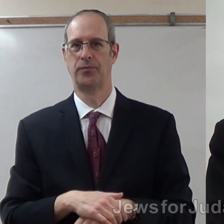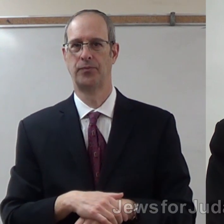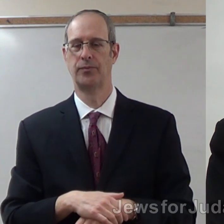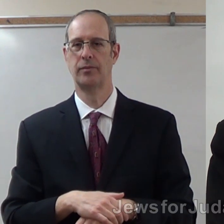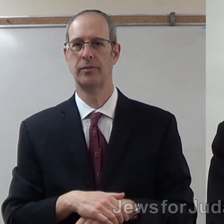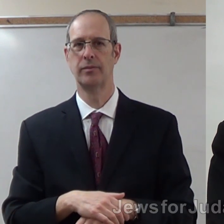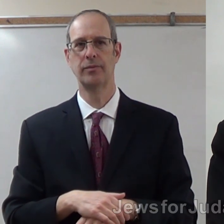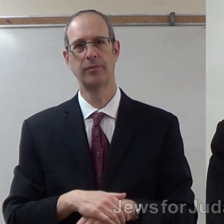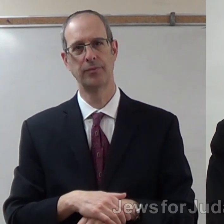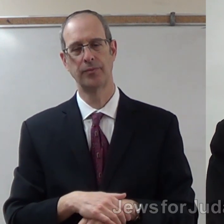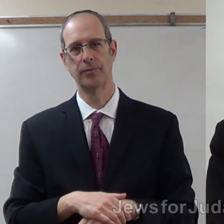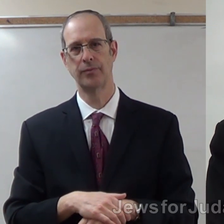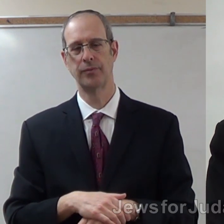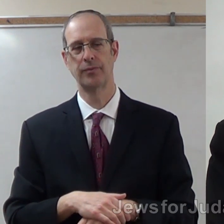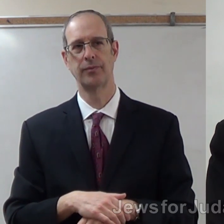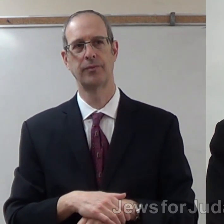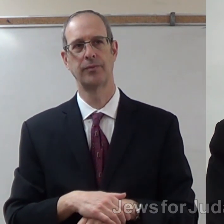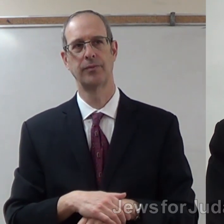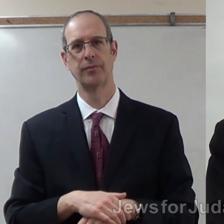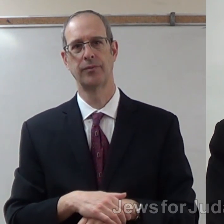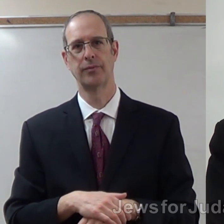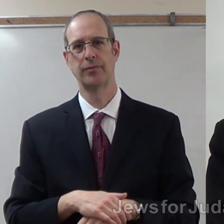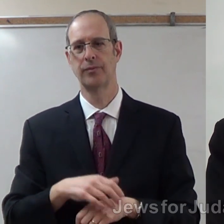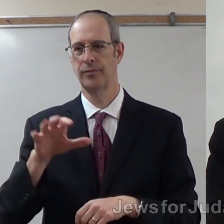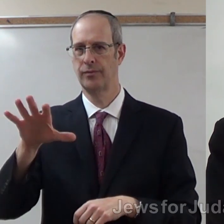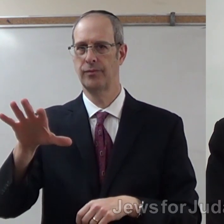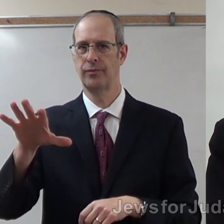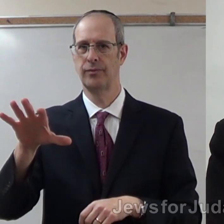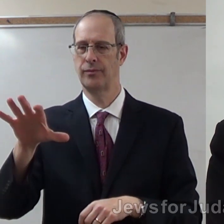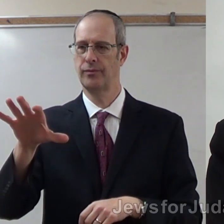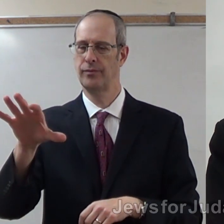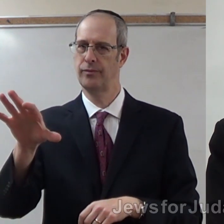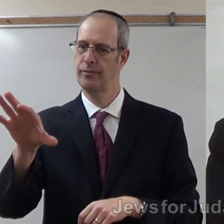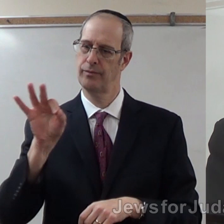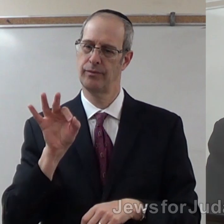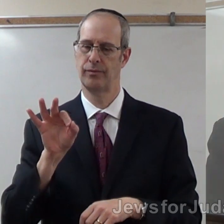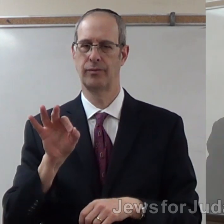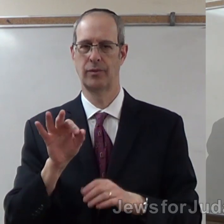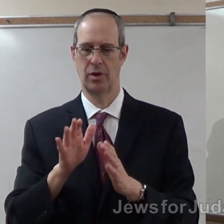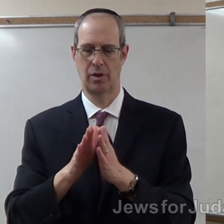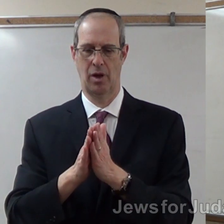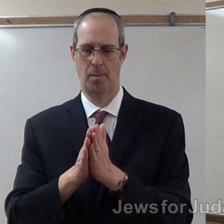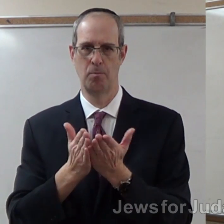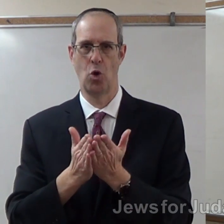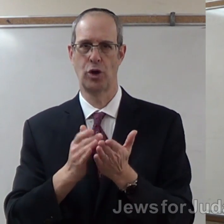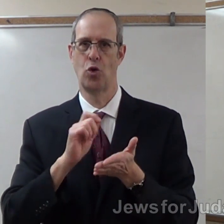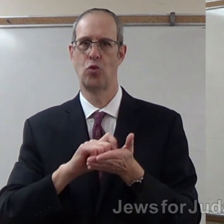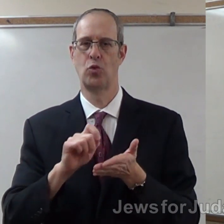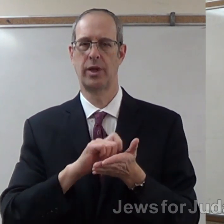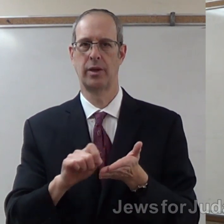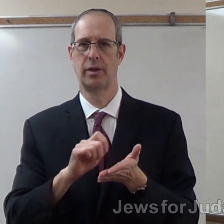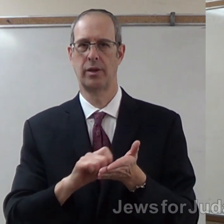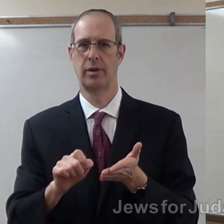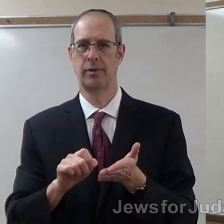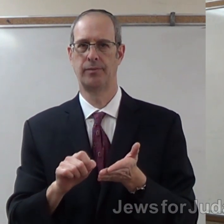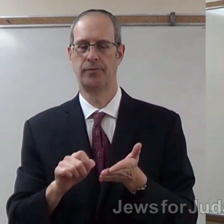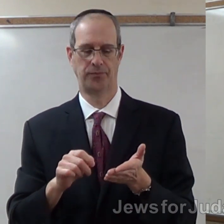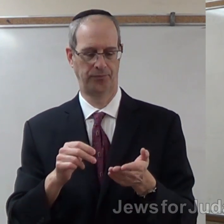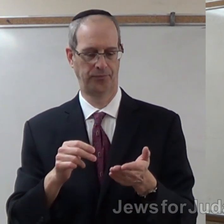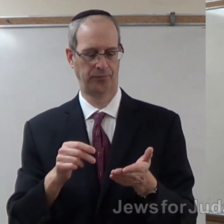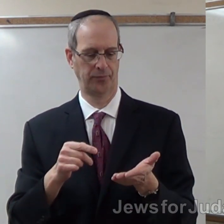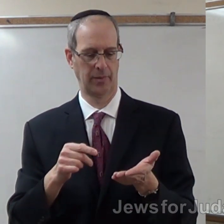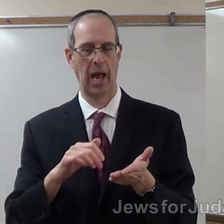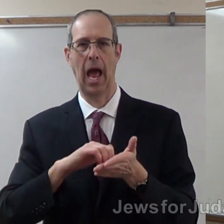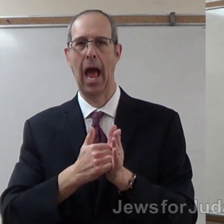is just to take out an article, a book that was written about